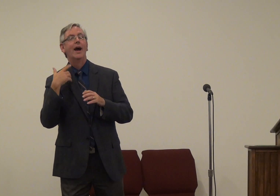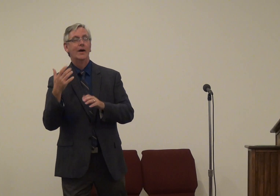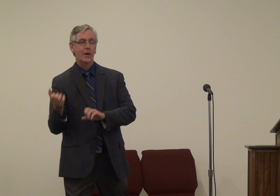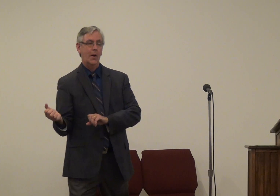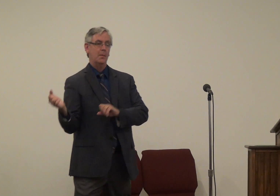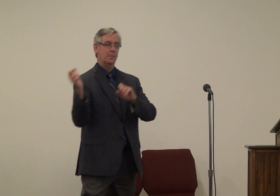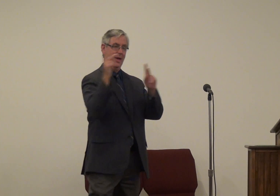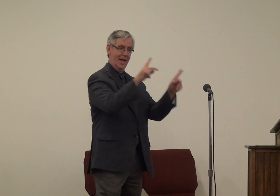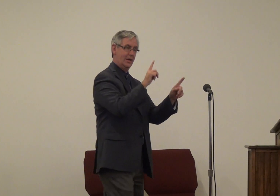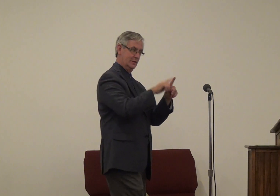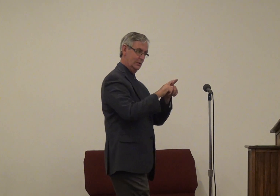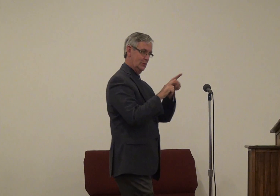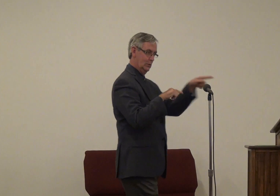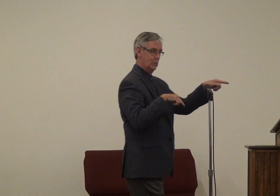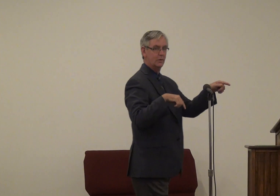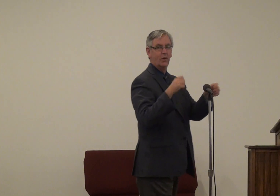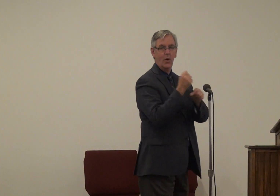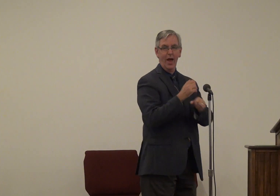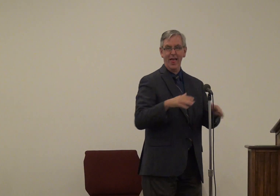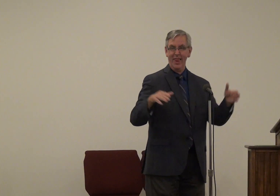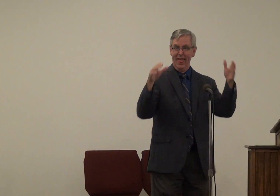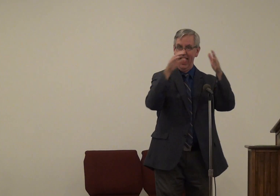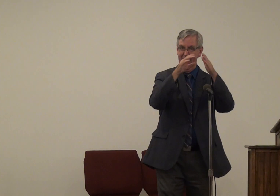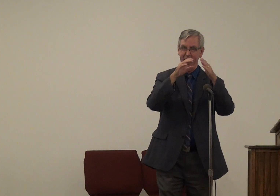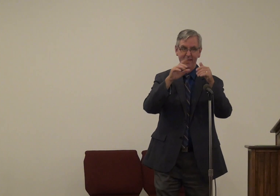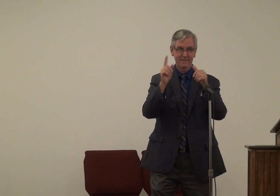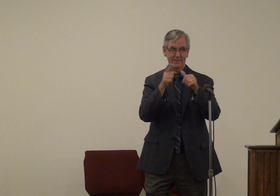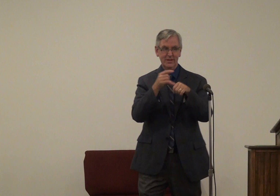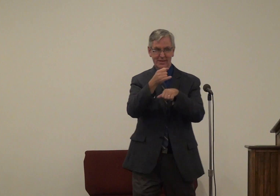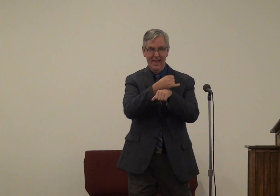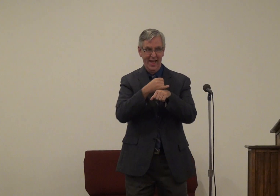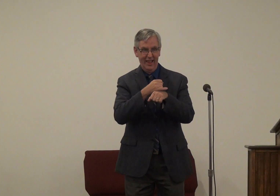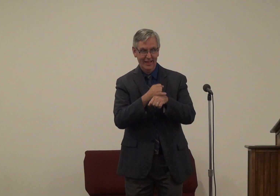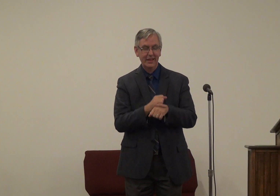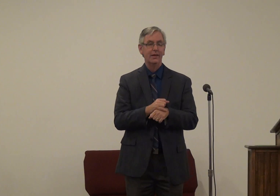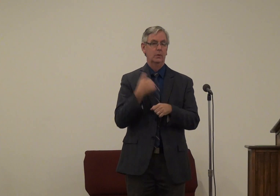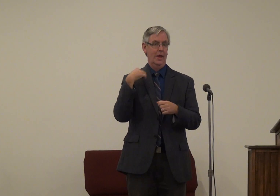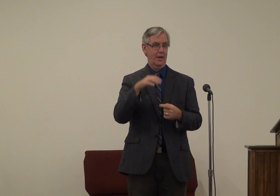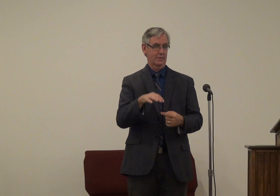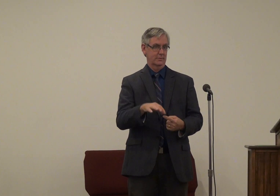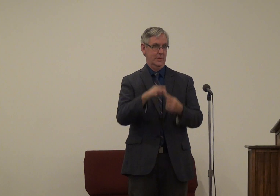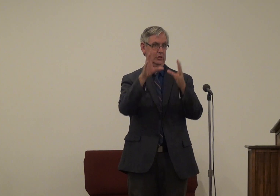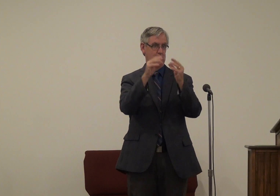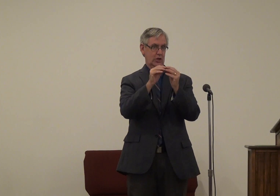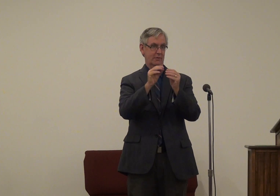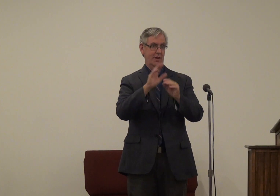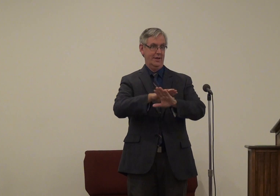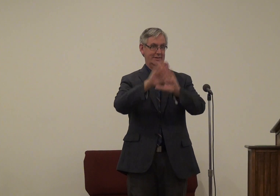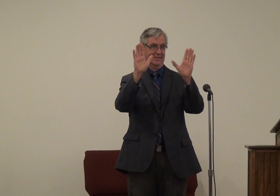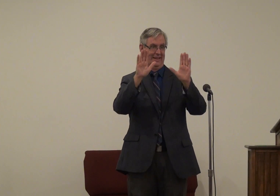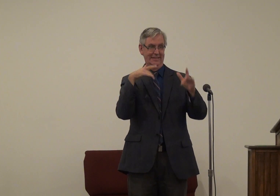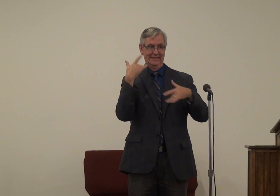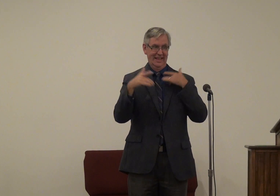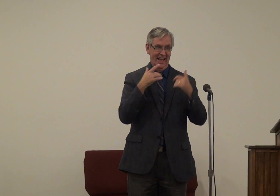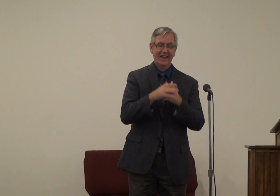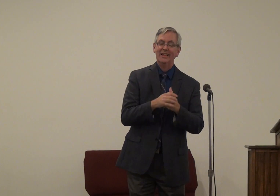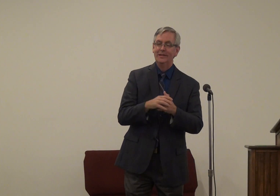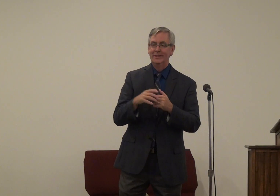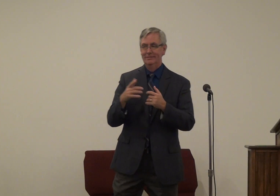the responsibility of teaching their deaf the gospel. We went back over to Guadalcanal, and we had a special